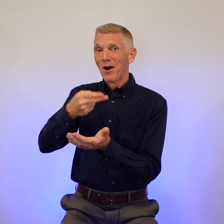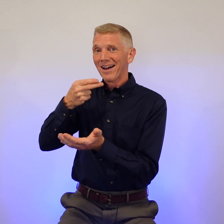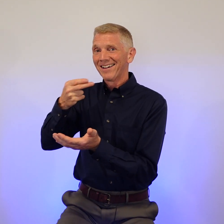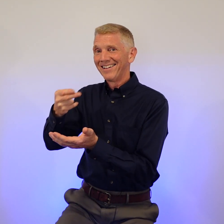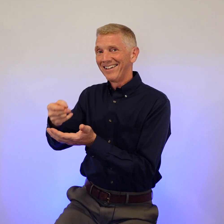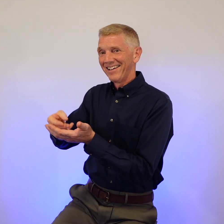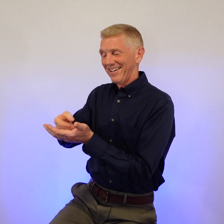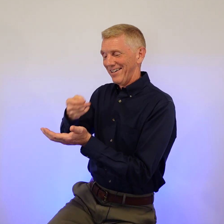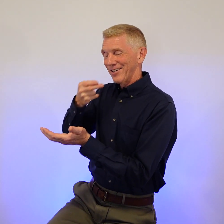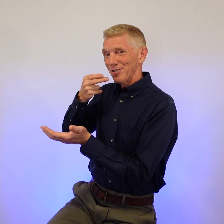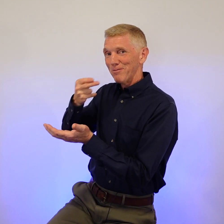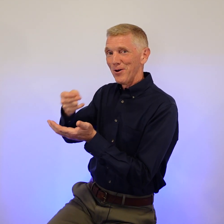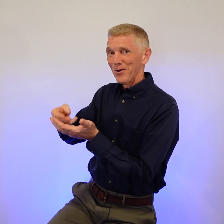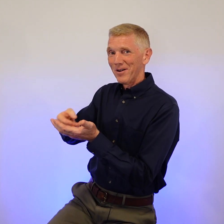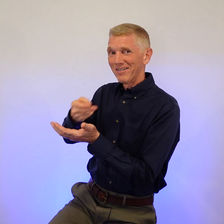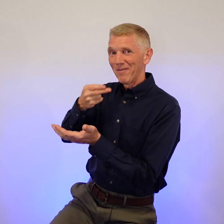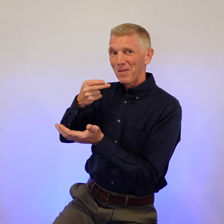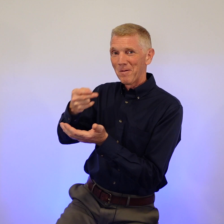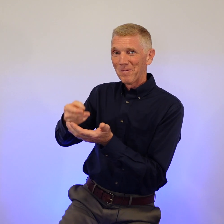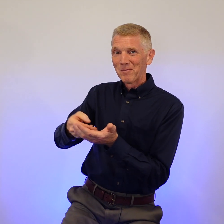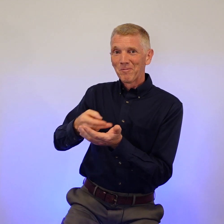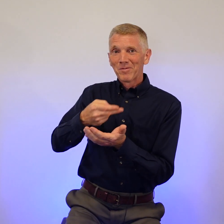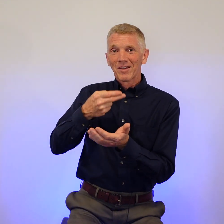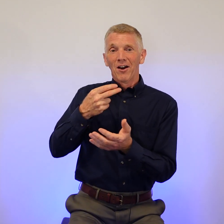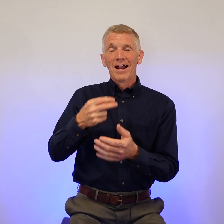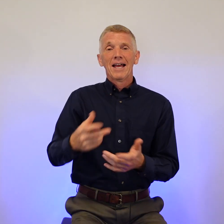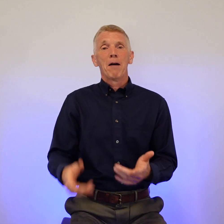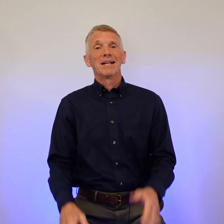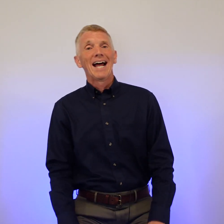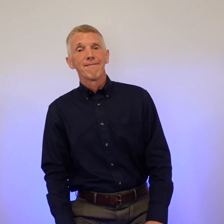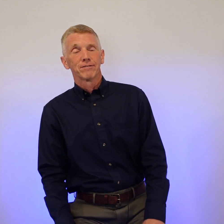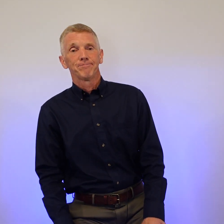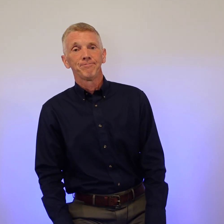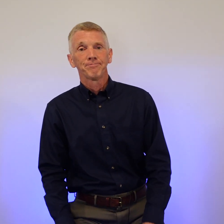quick. Spoon. All right, how about a knife?